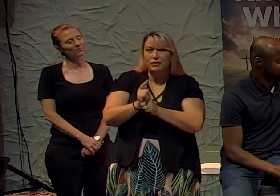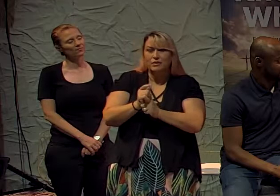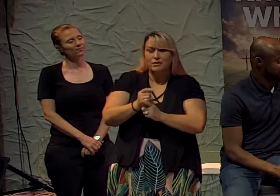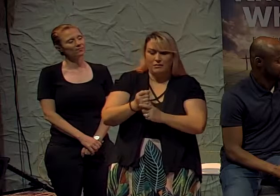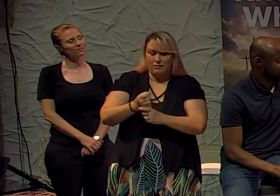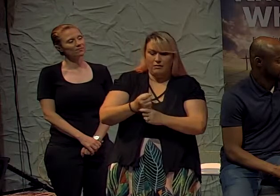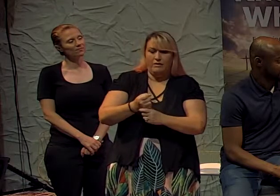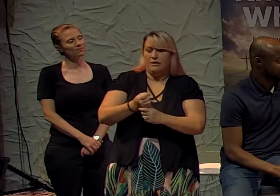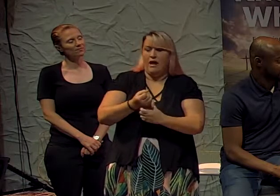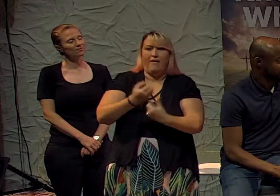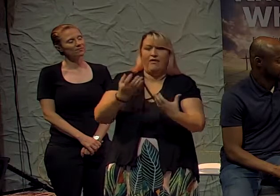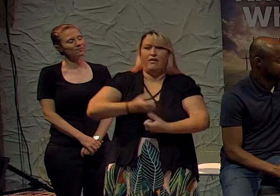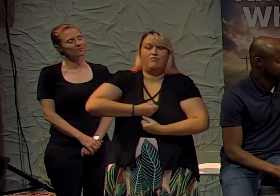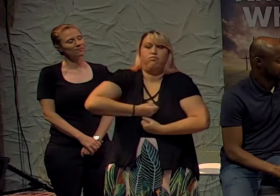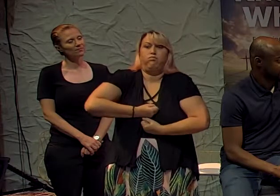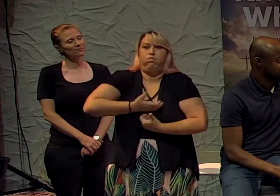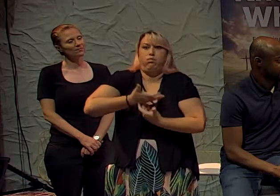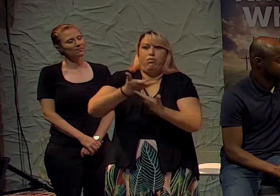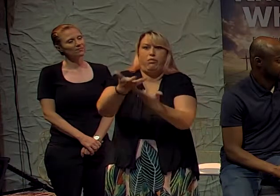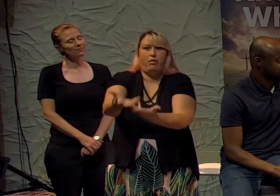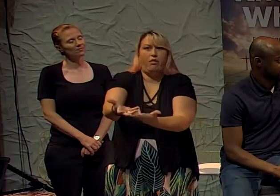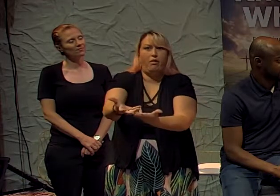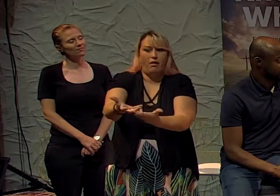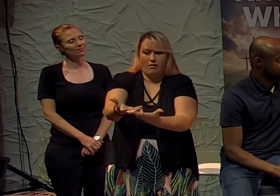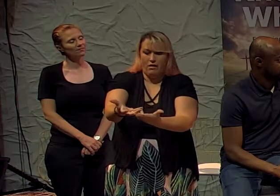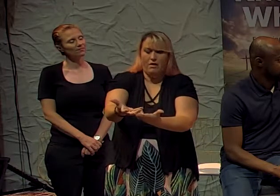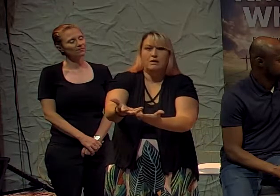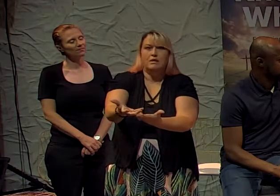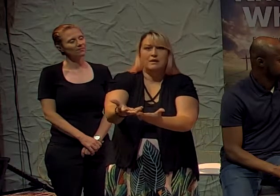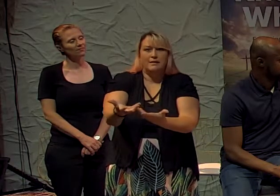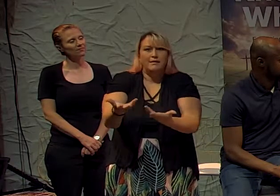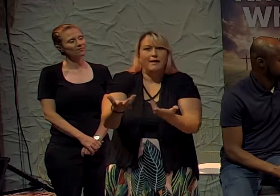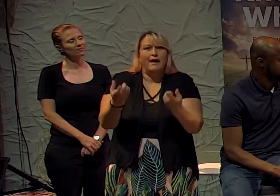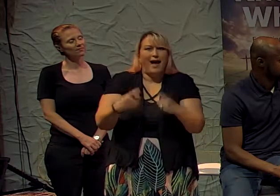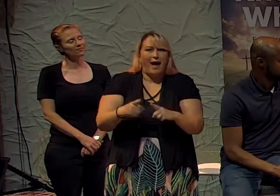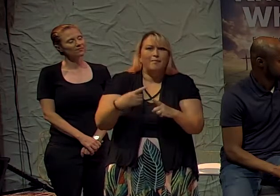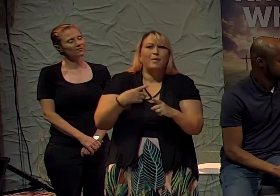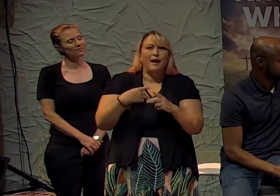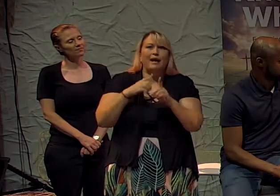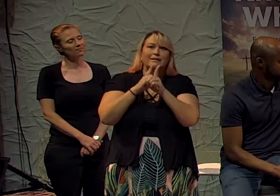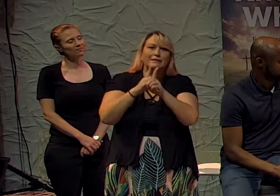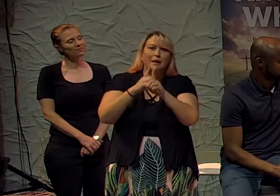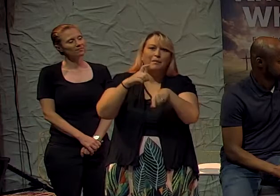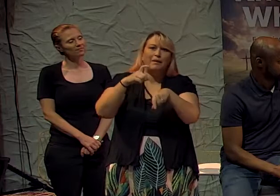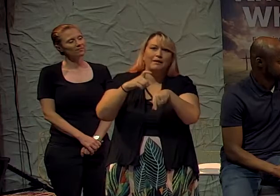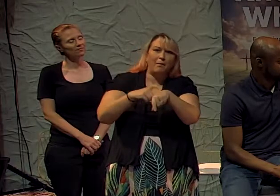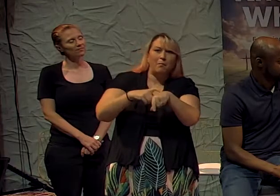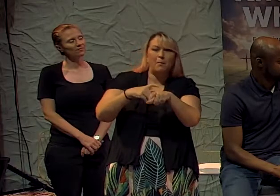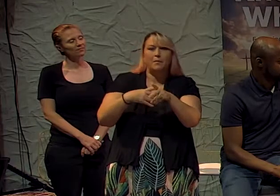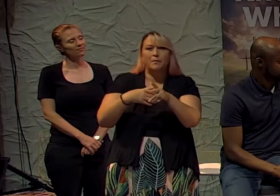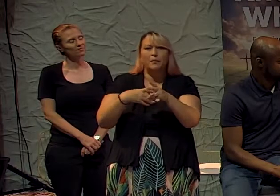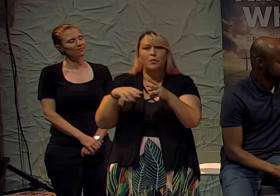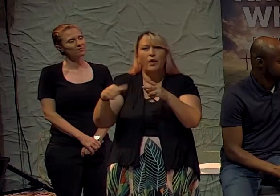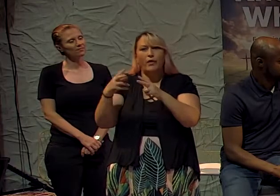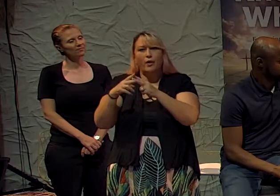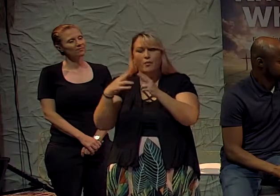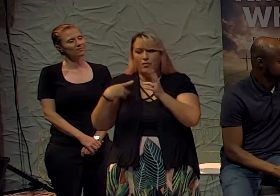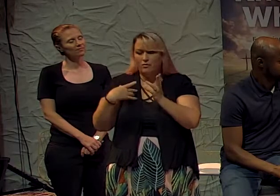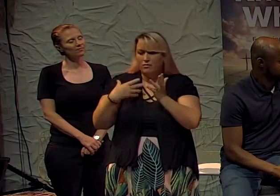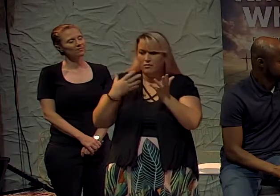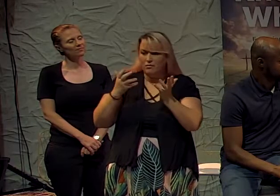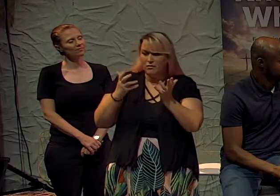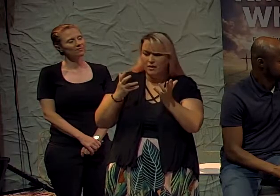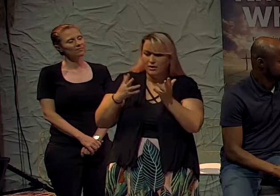like, everything just kind of came out, and it ended up coming up in our discipling time. And at first it